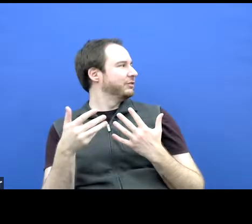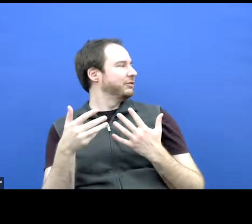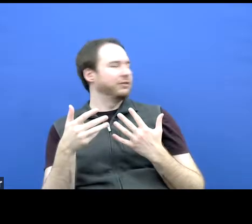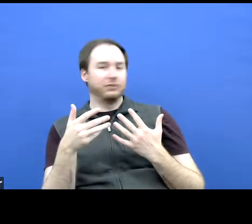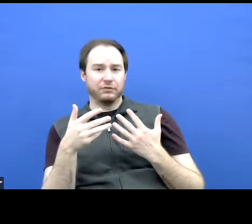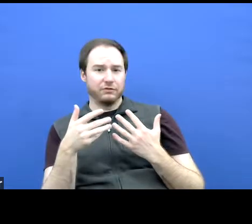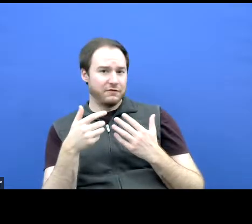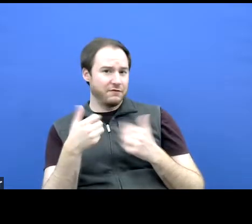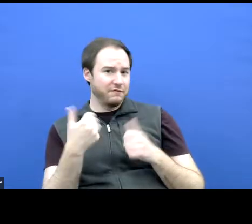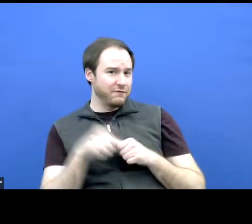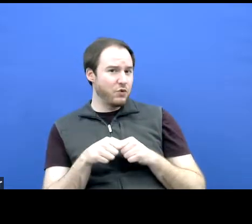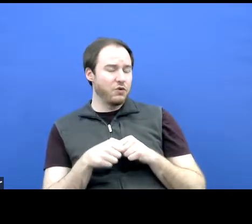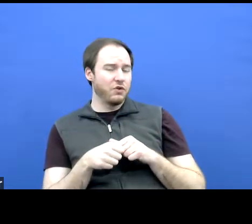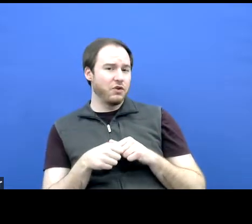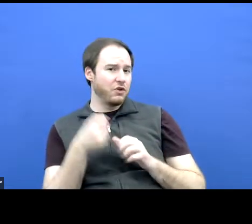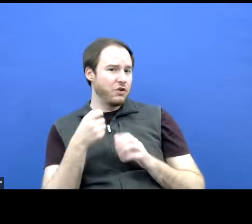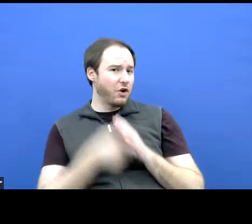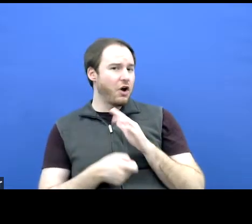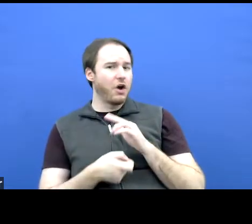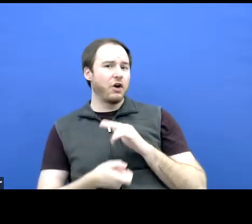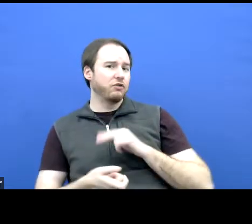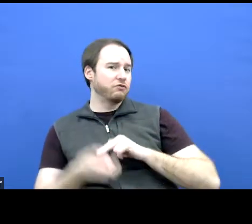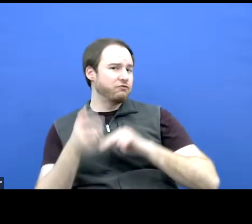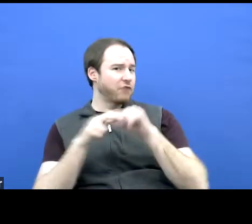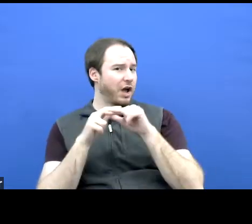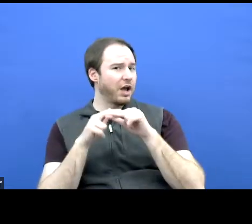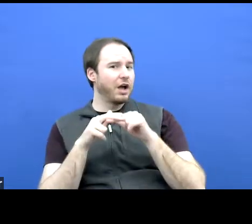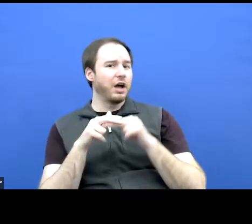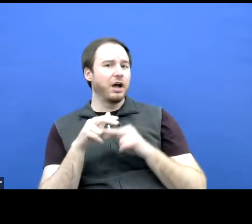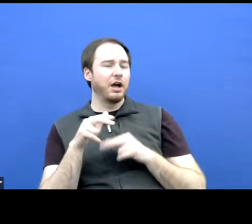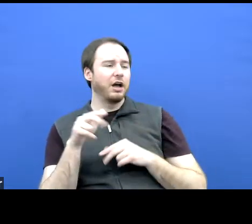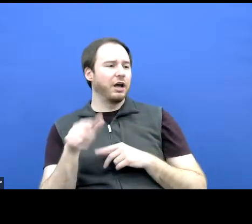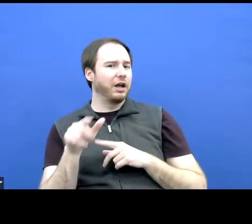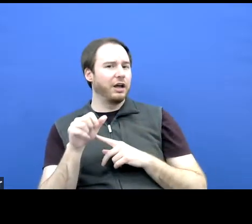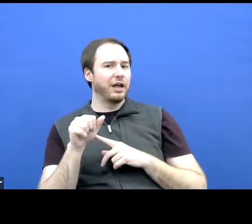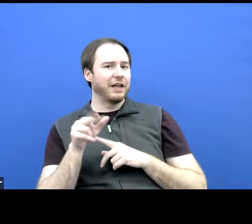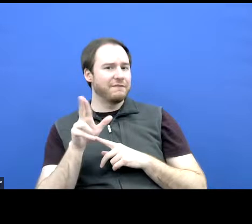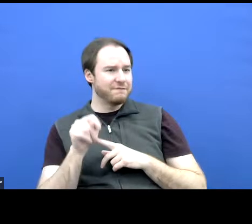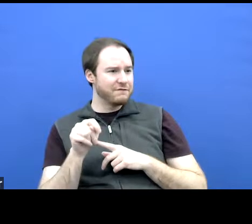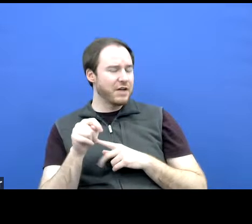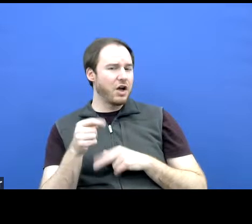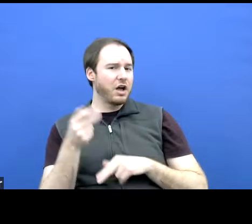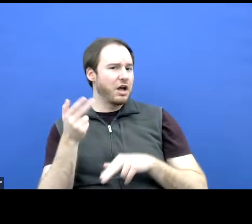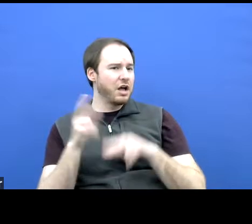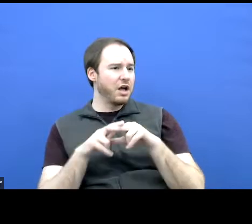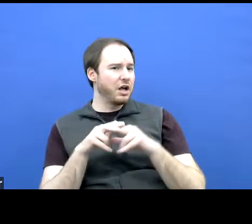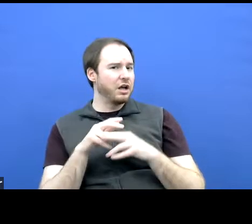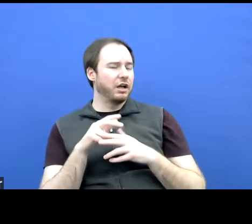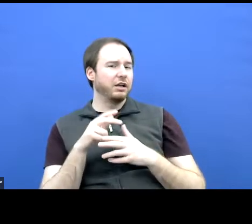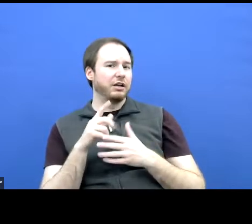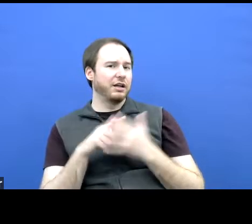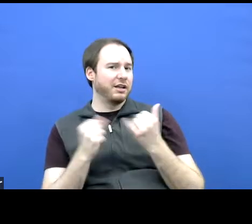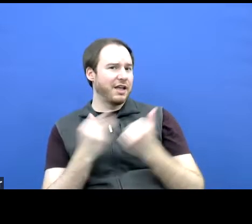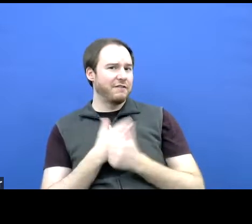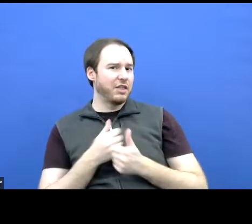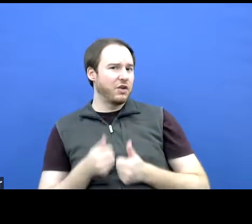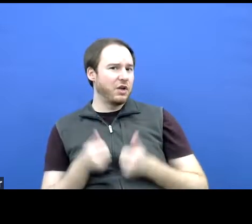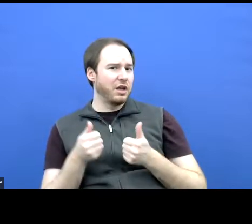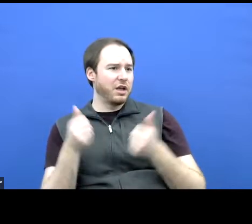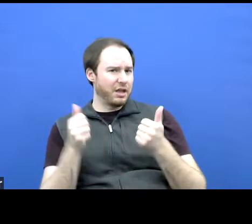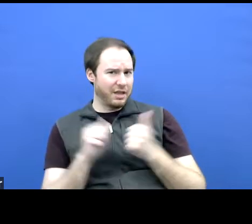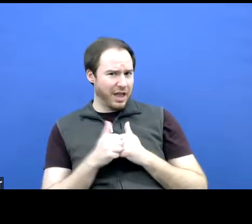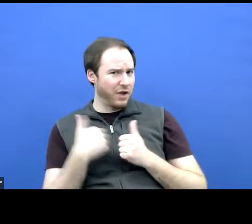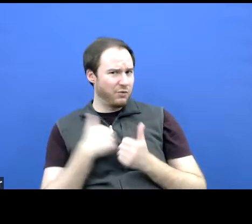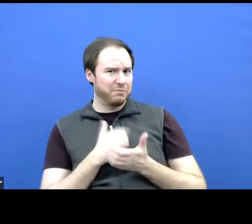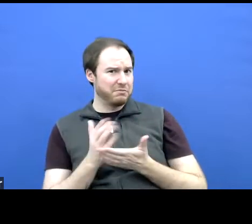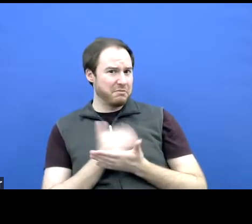fuel cost, and I would imagine in asphalt and everything else with the rising price. How are we budgeted